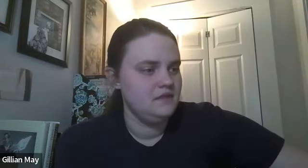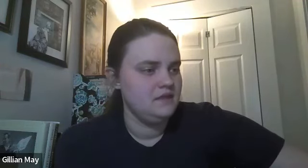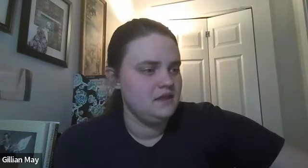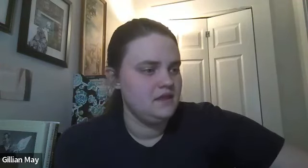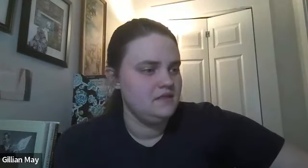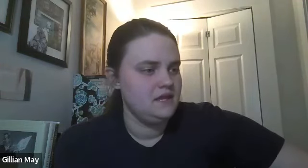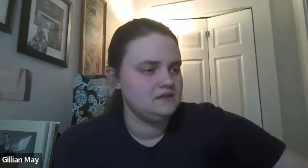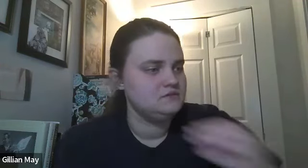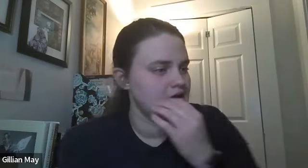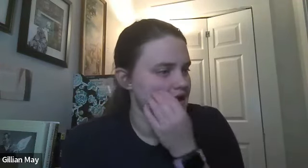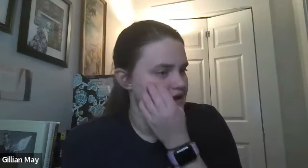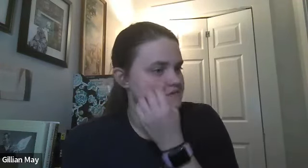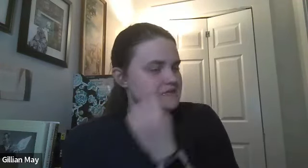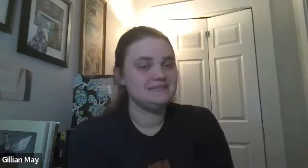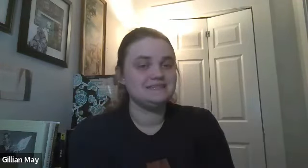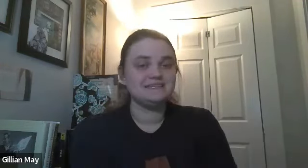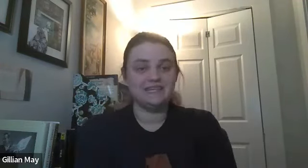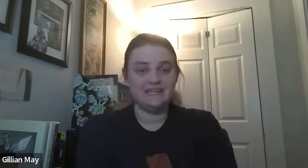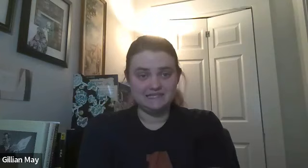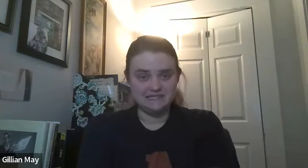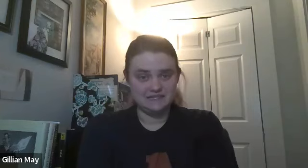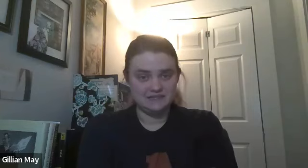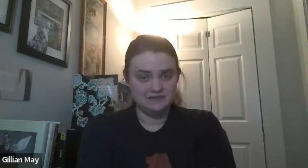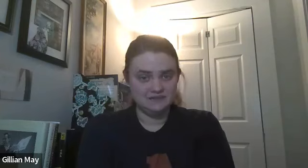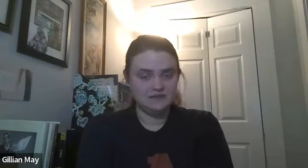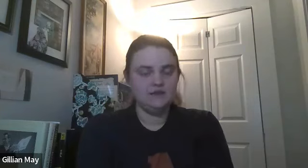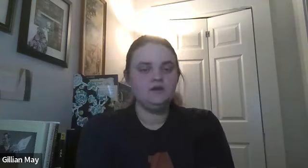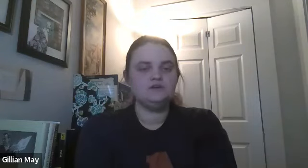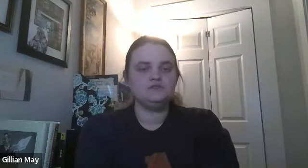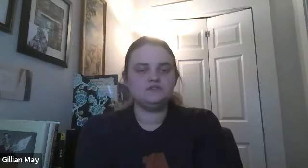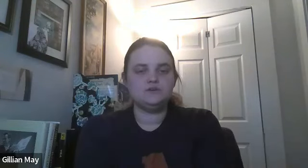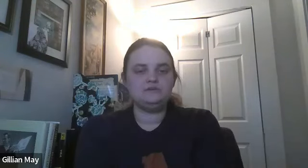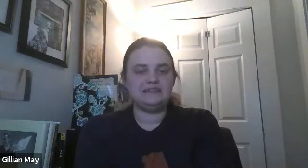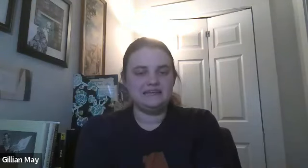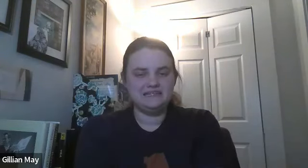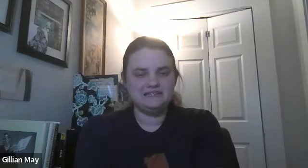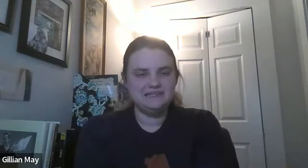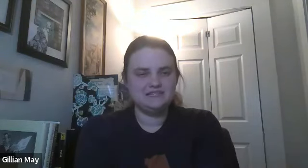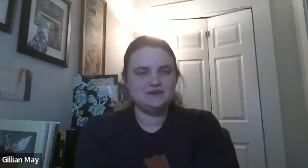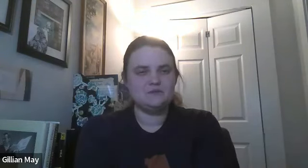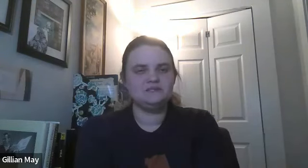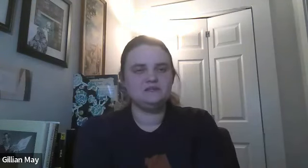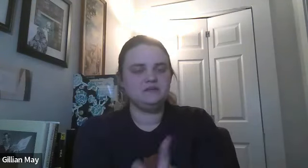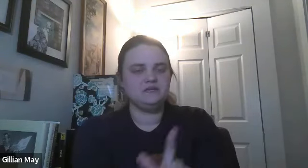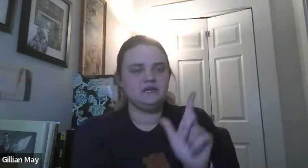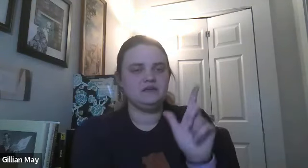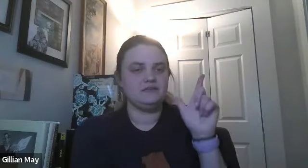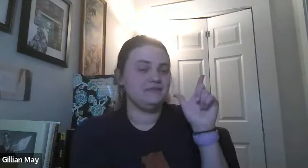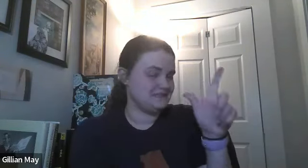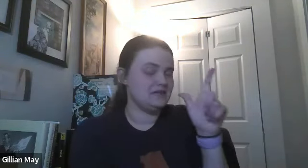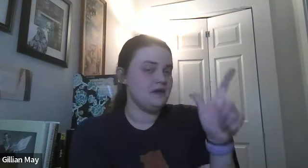And then the next one I have is lazy. So lazy is going to be the same